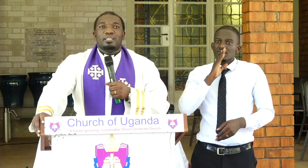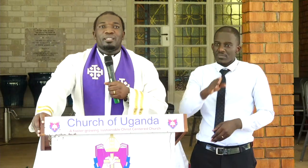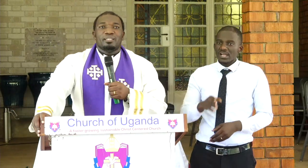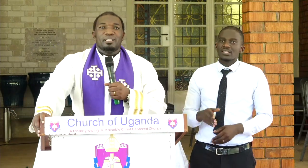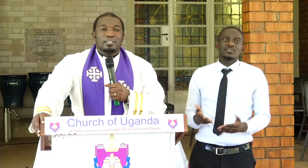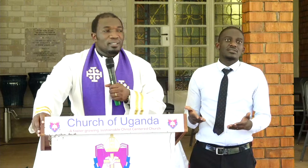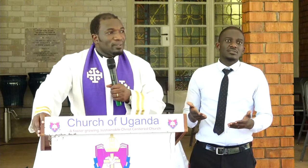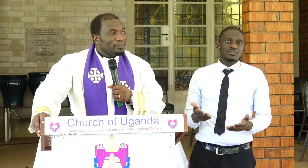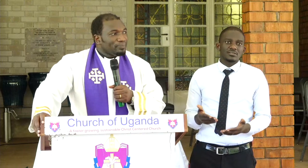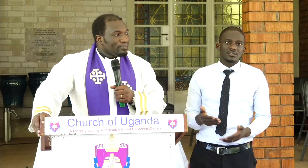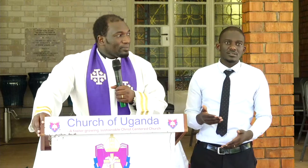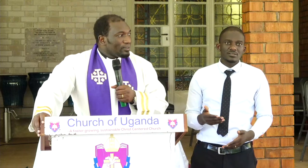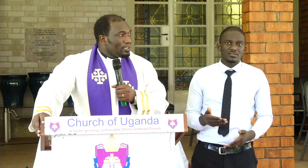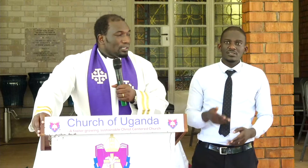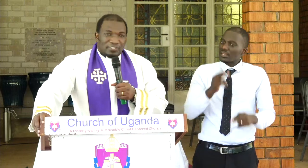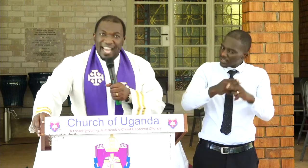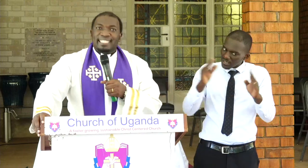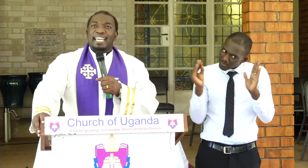Monde.